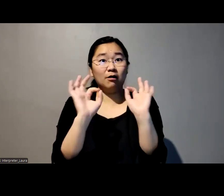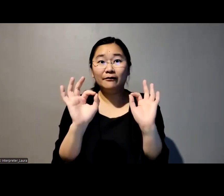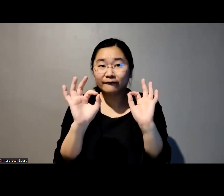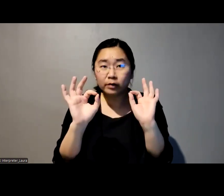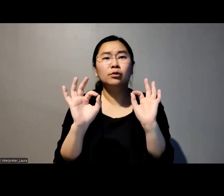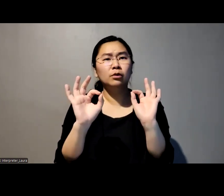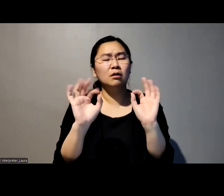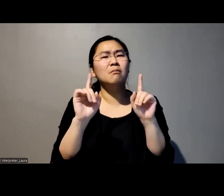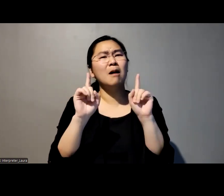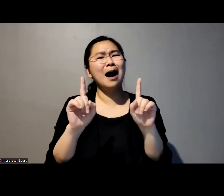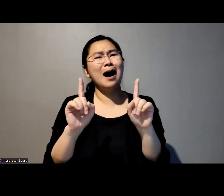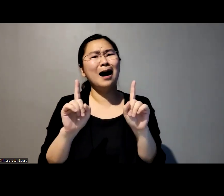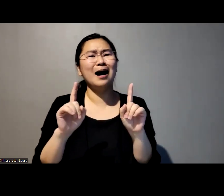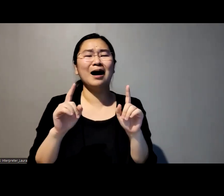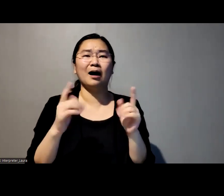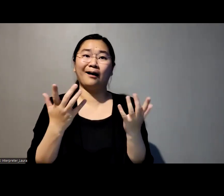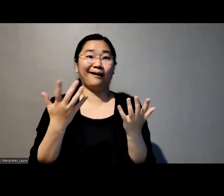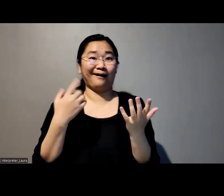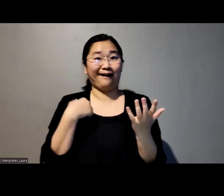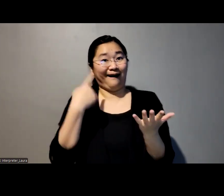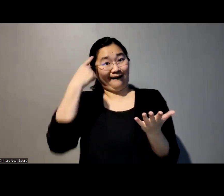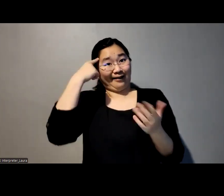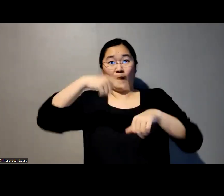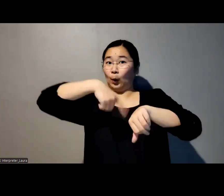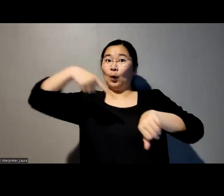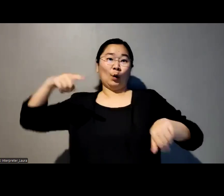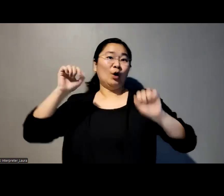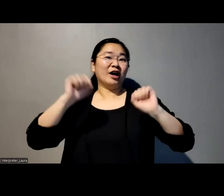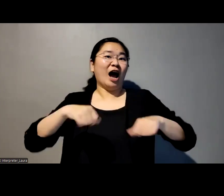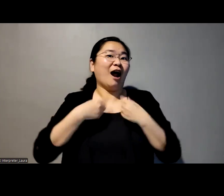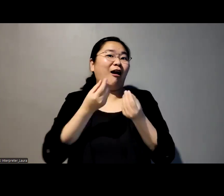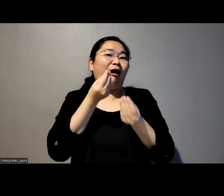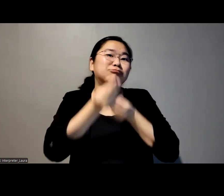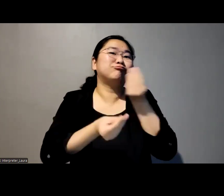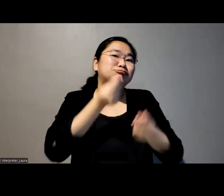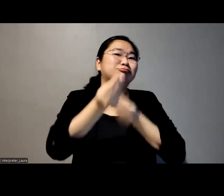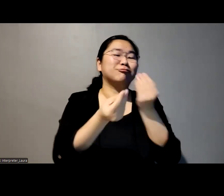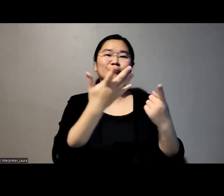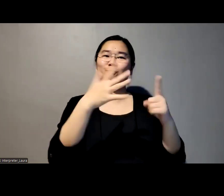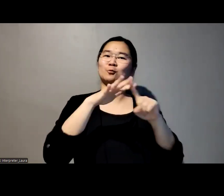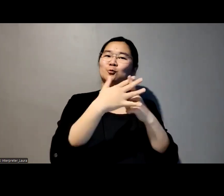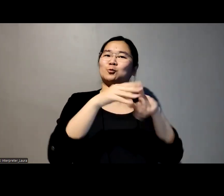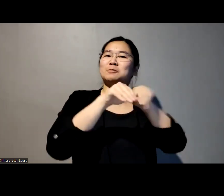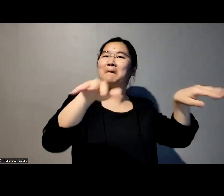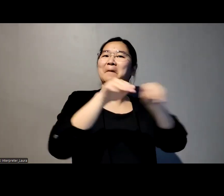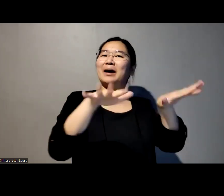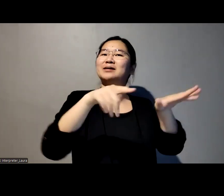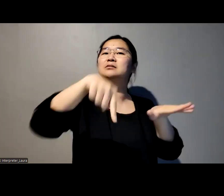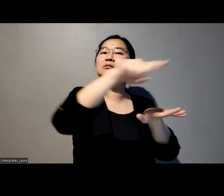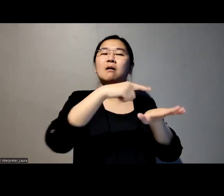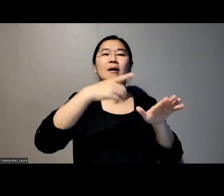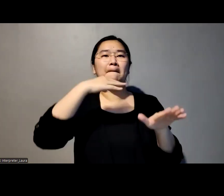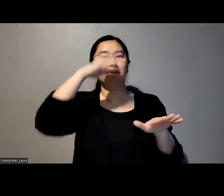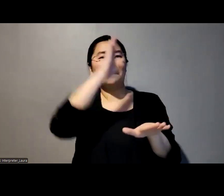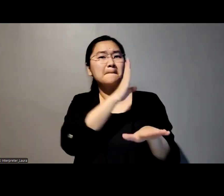institutionalize their adults. So it's and it's a very dangerous thing. It is possible